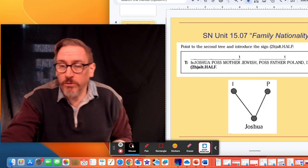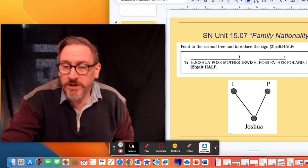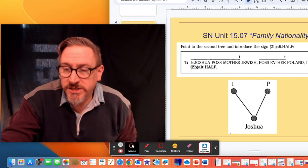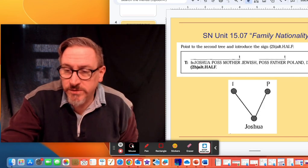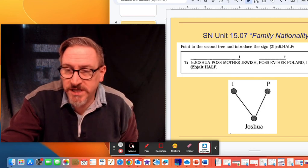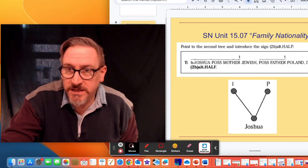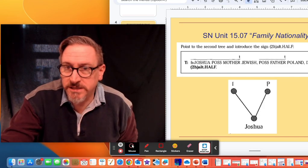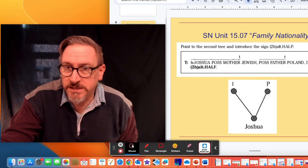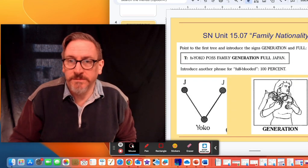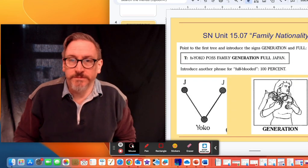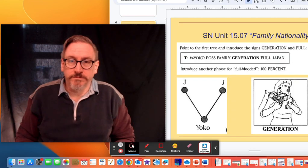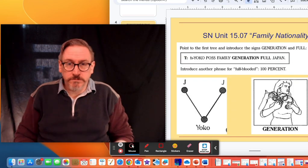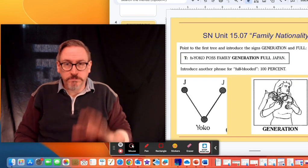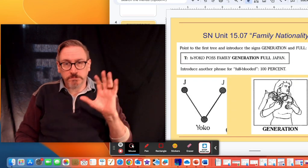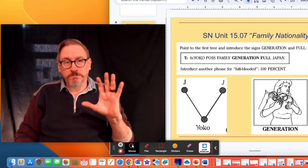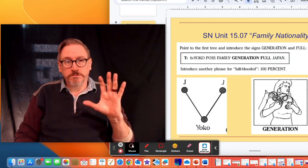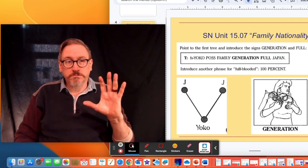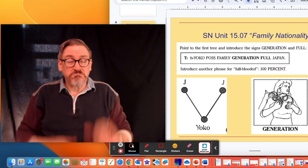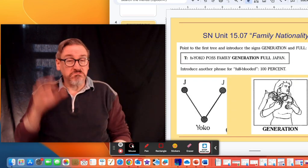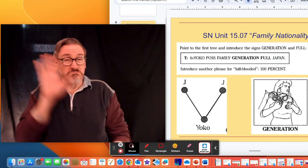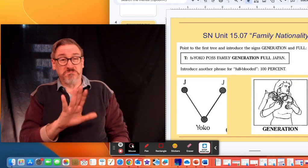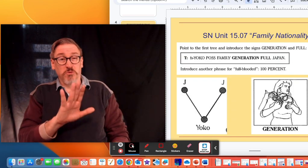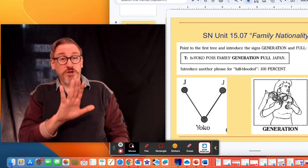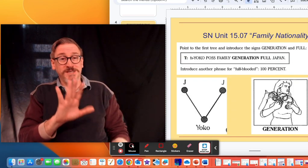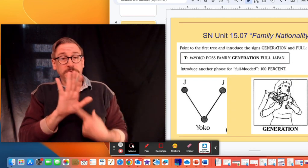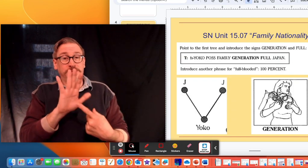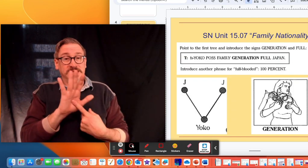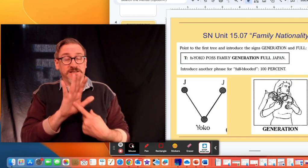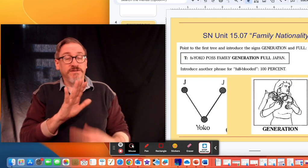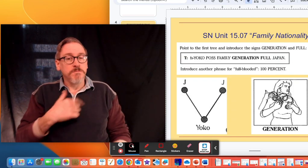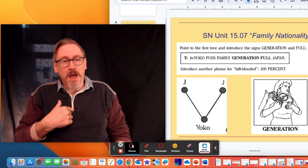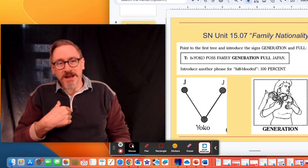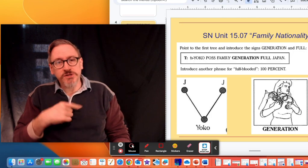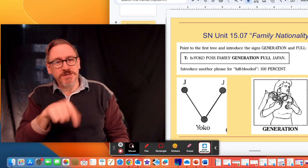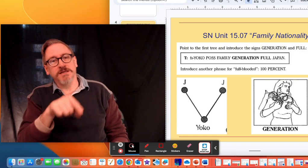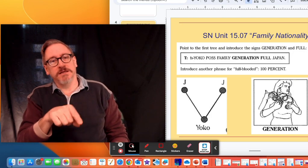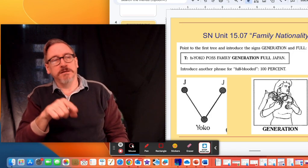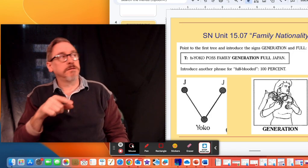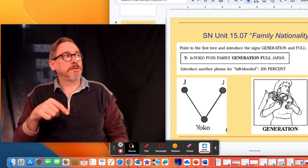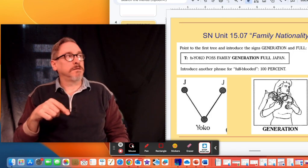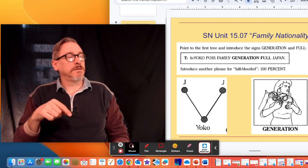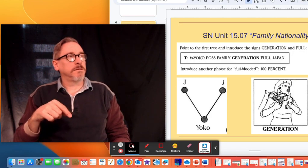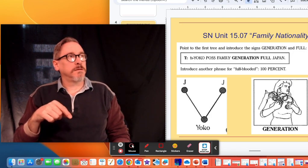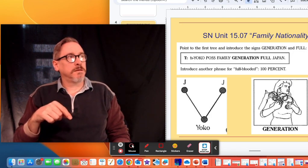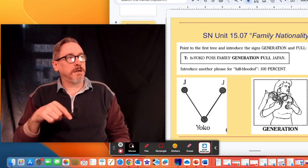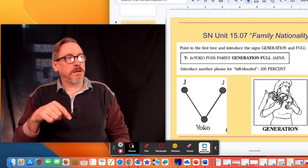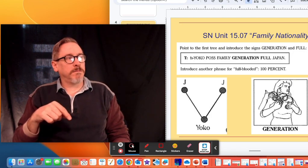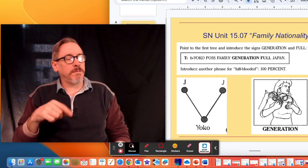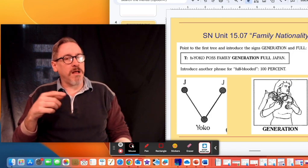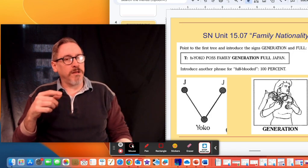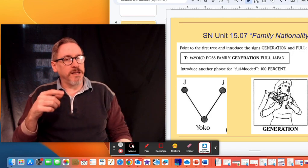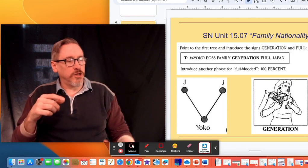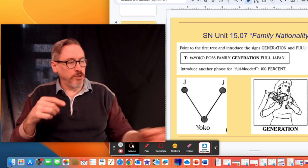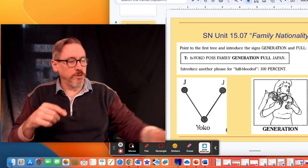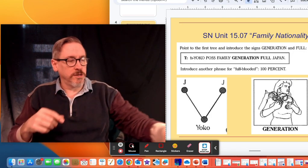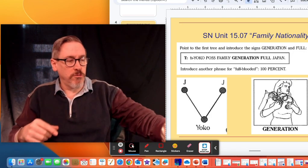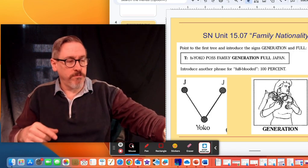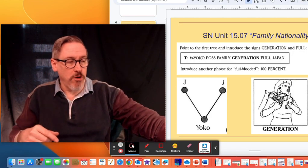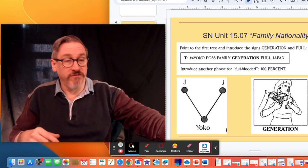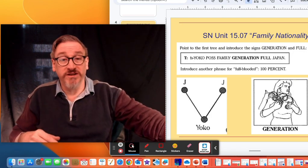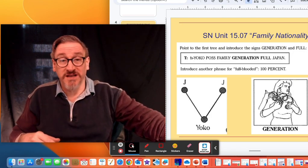So with these two sentences, we're using the possessive. I also tend to, I'll